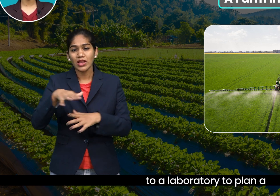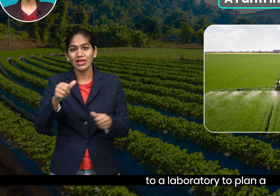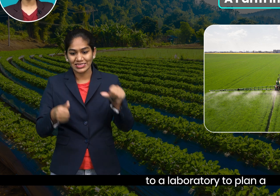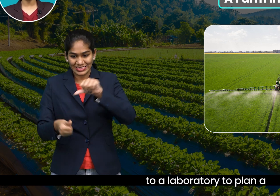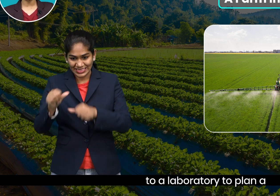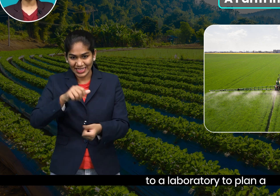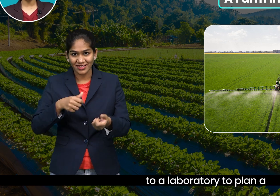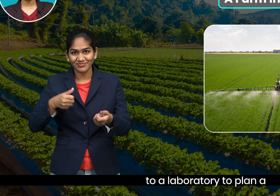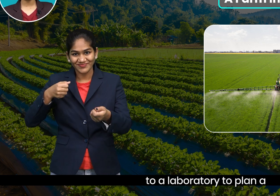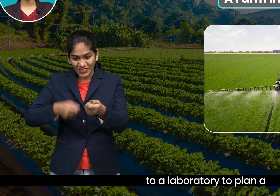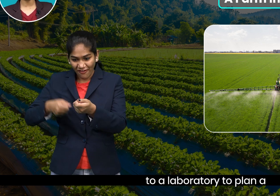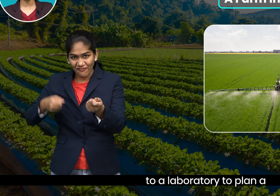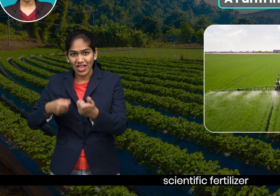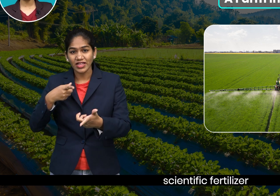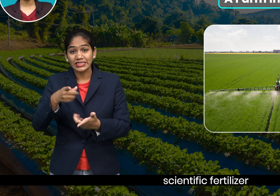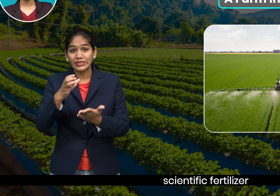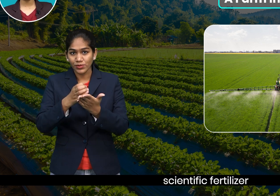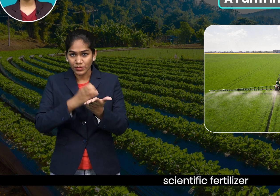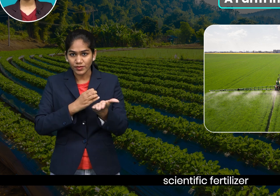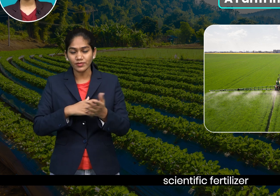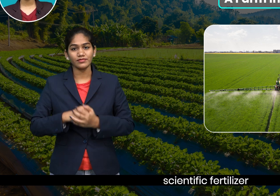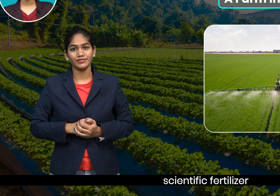scientific fertilizer program